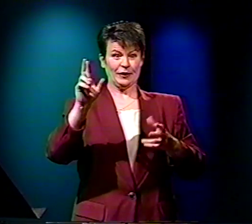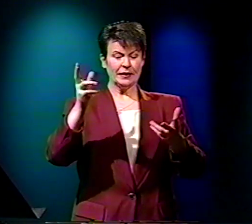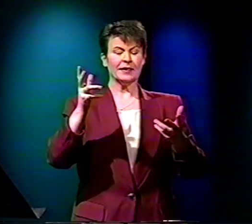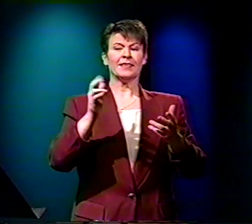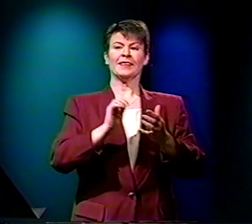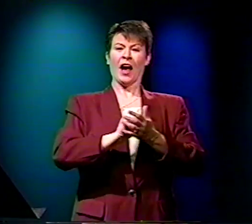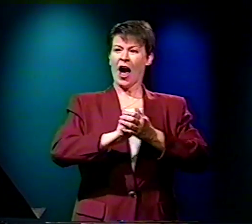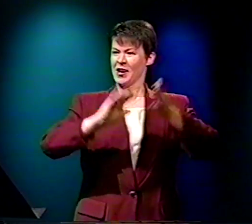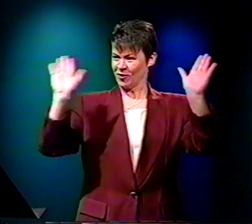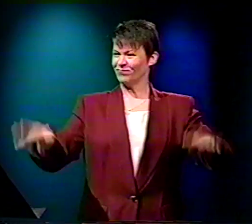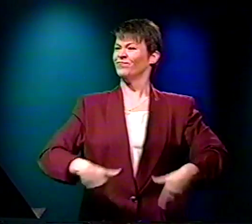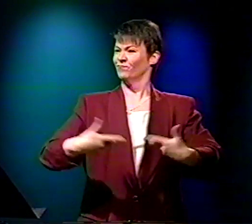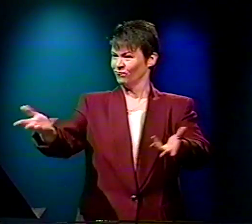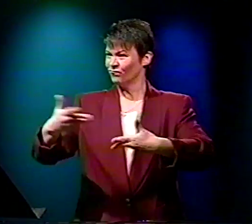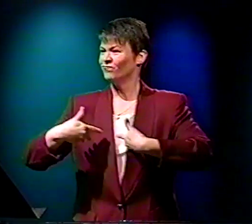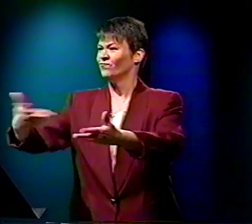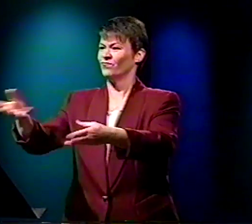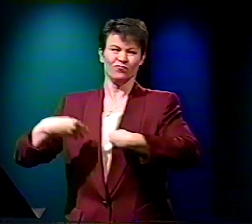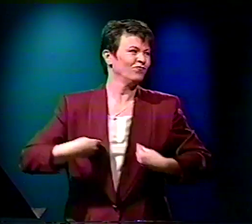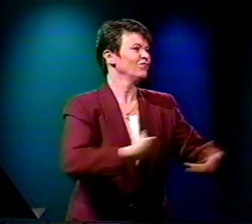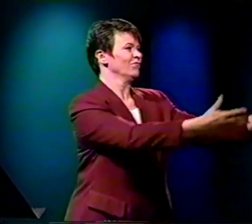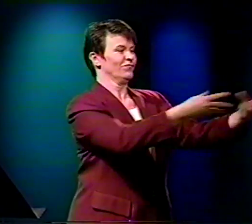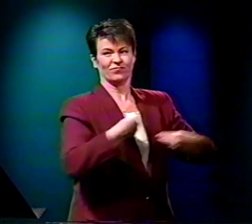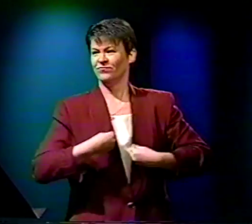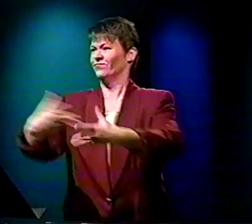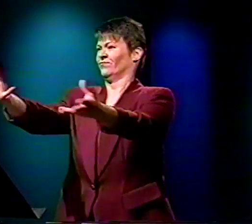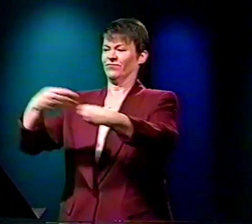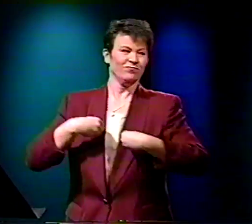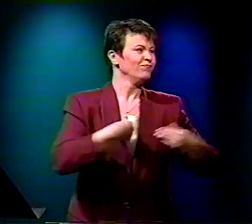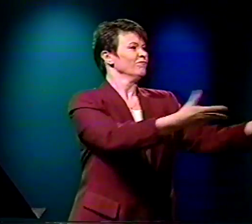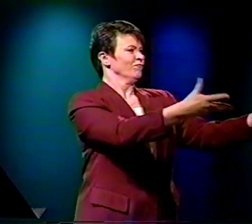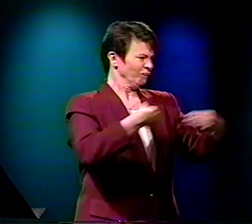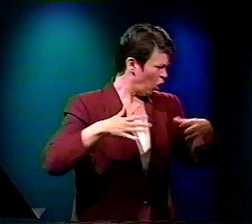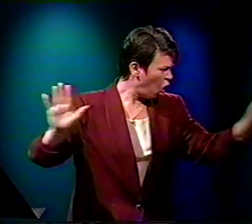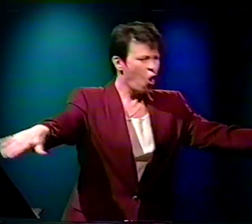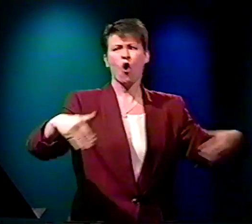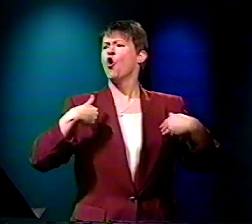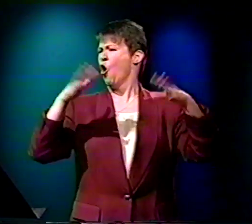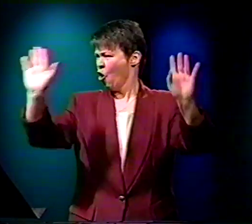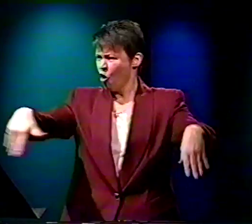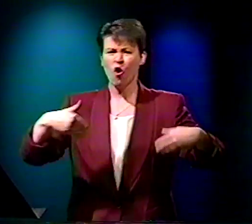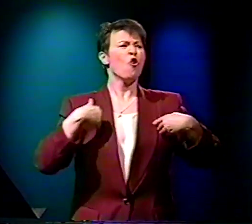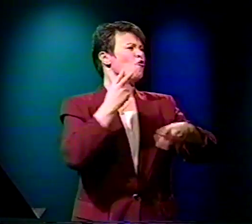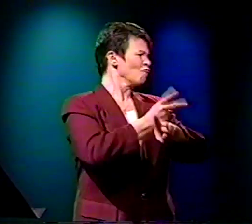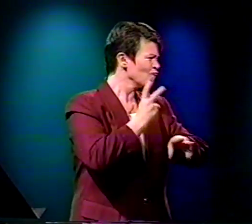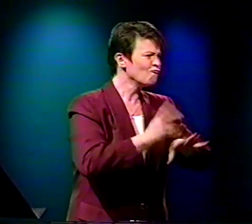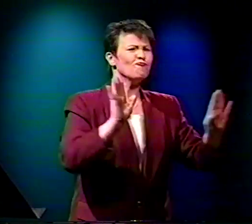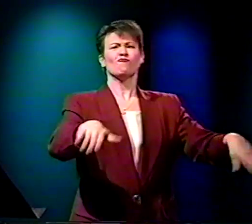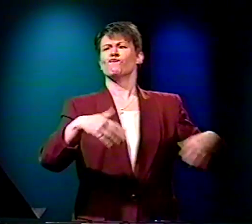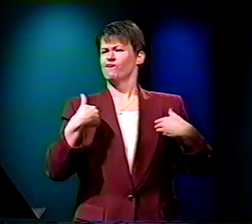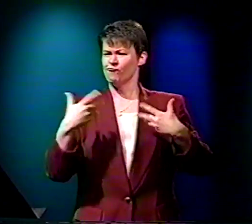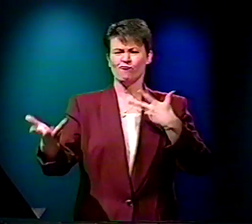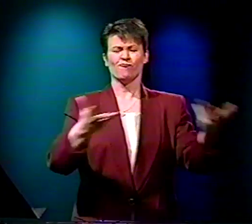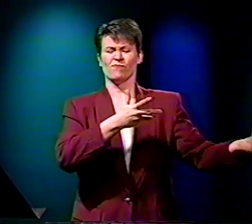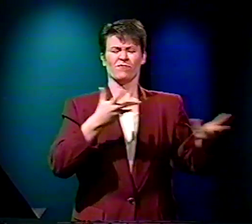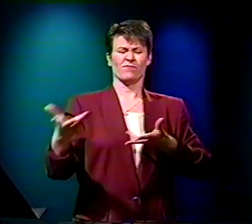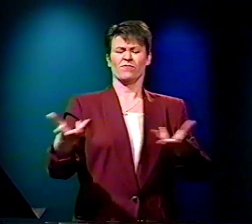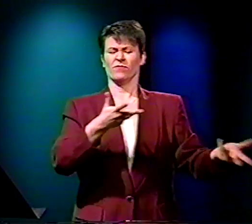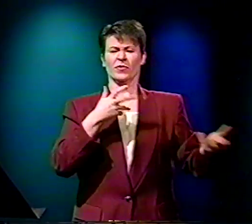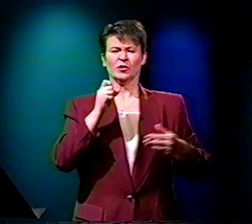facilitator. And so the interpreter then was far more pleasant and would say, oh, I'll make sure that all the communication